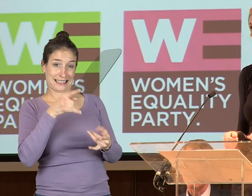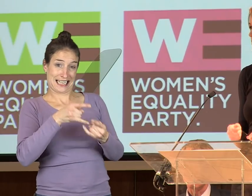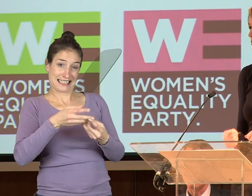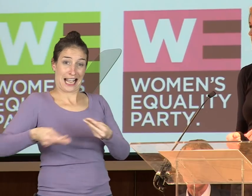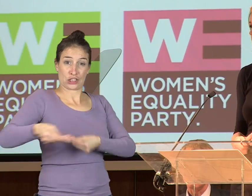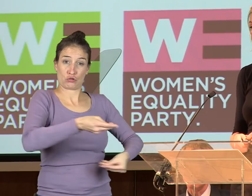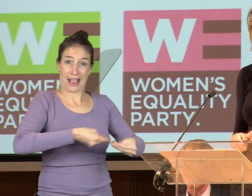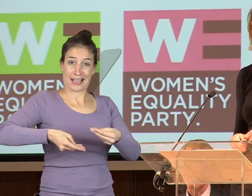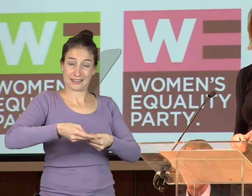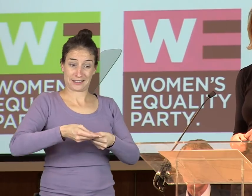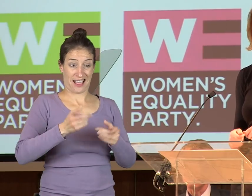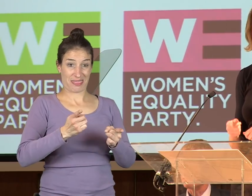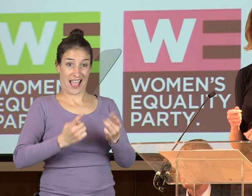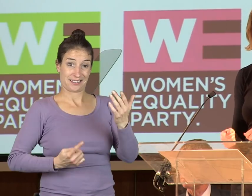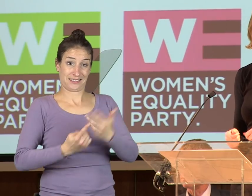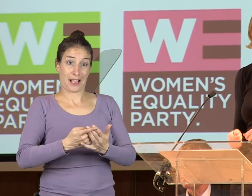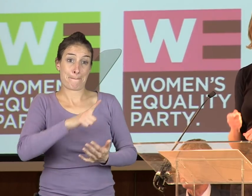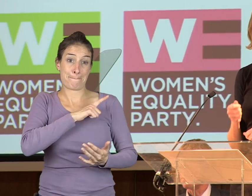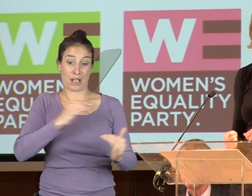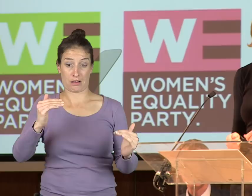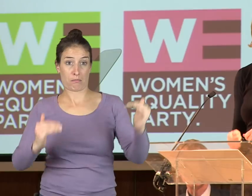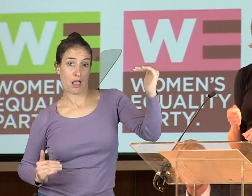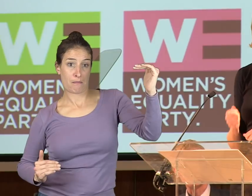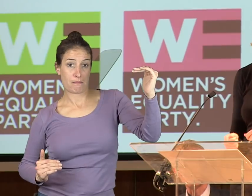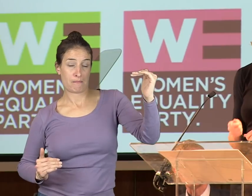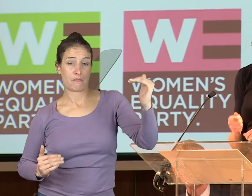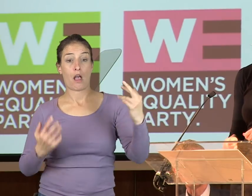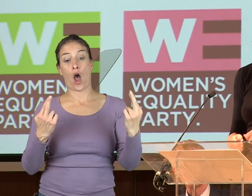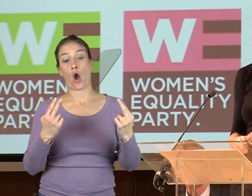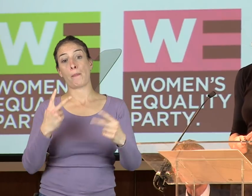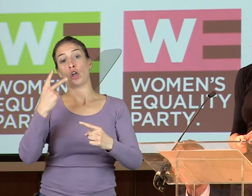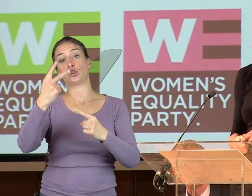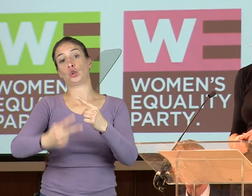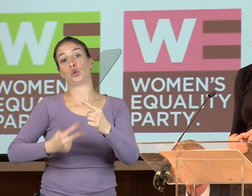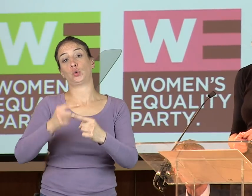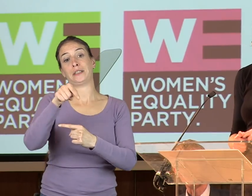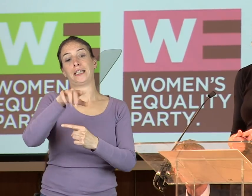And then, within 2 years, we should legislate to criminalise the purchase of sex.